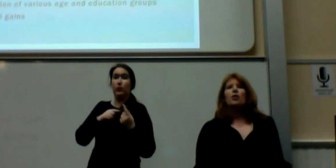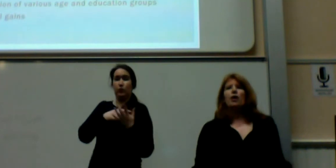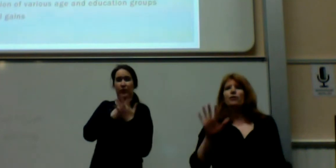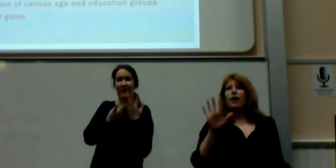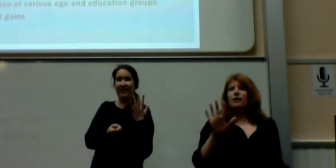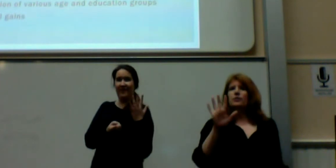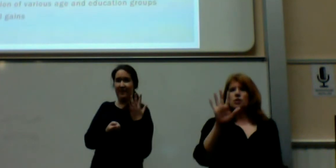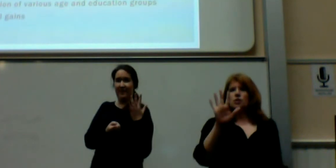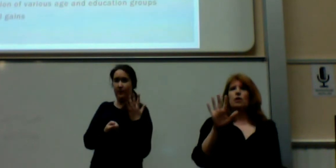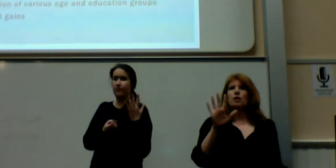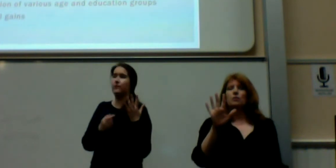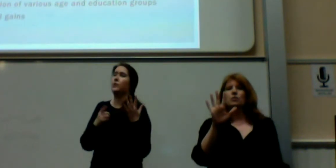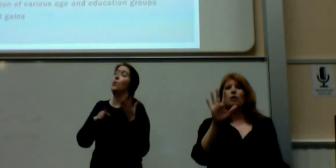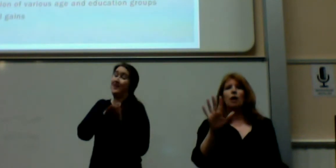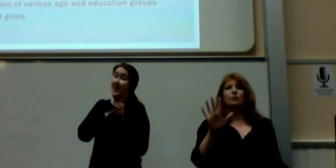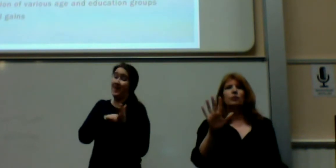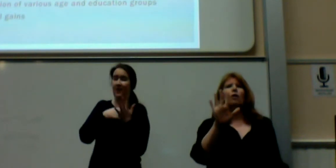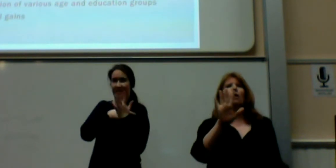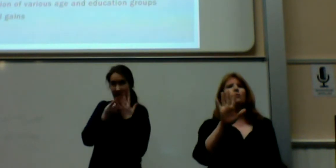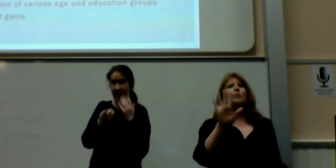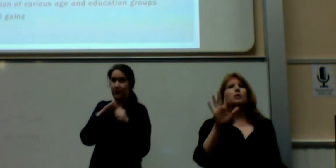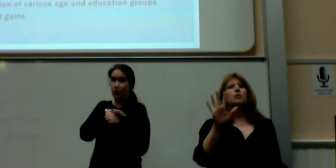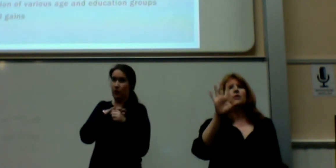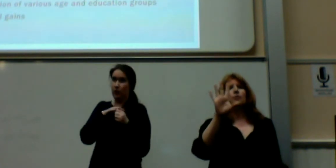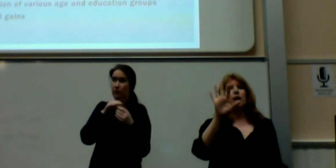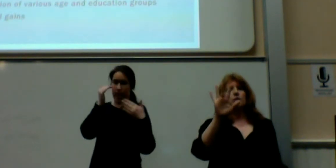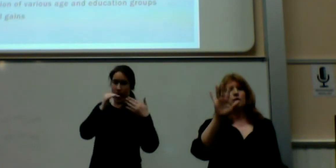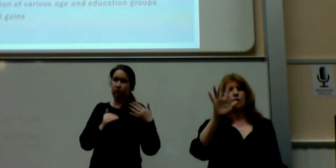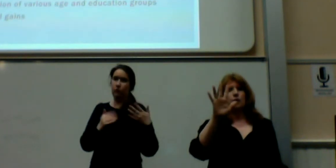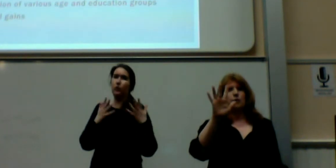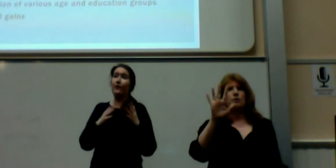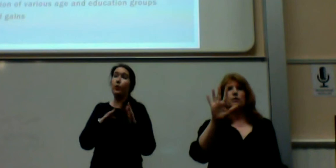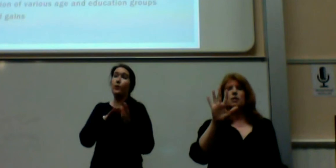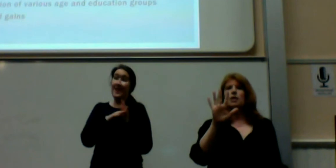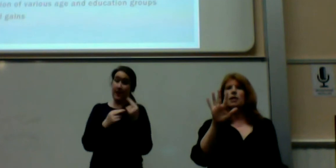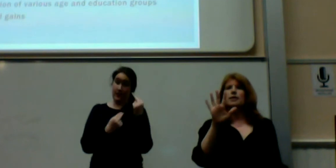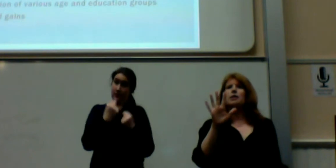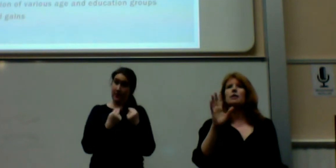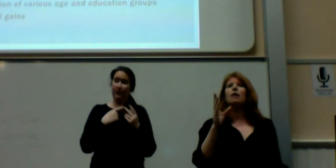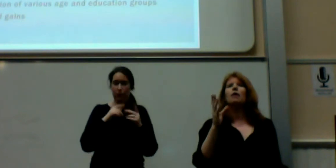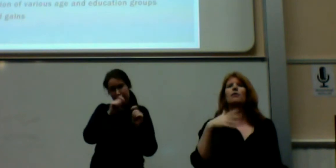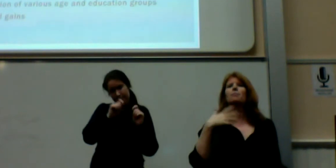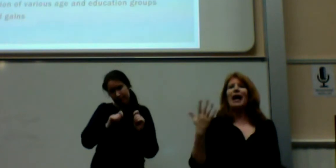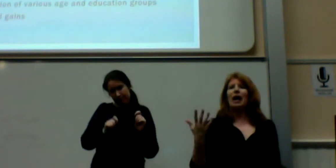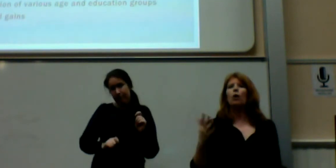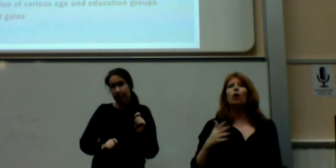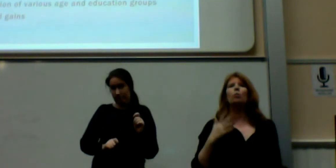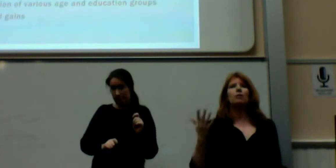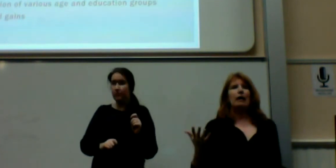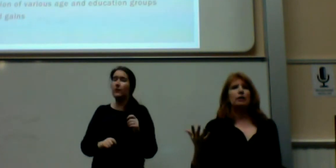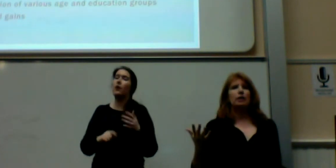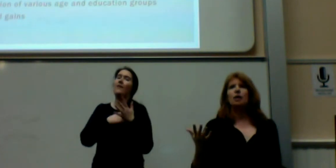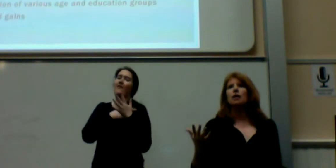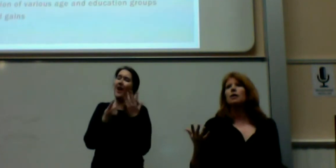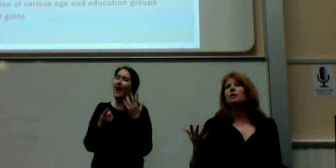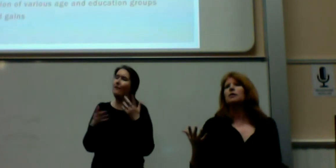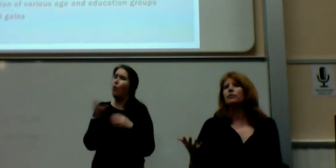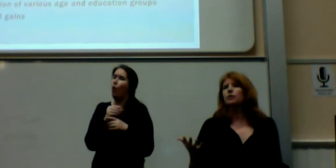So there are 5 scenarios that are offered, all of which in these 5 scenarios of the DIT are of a macro